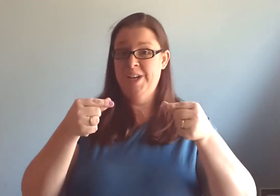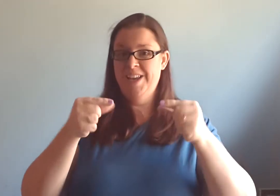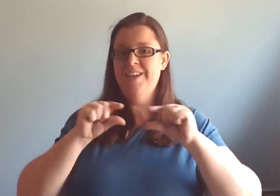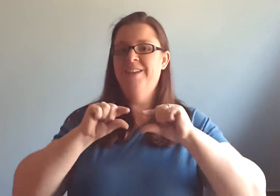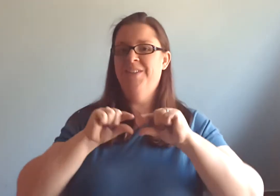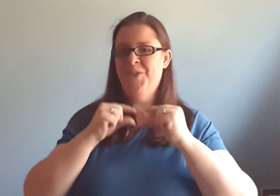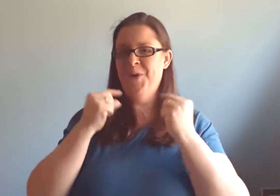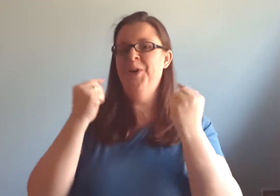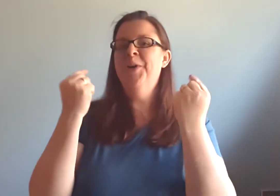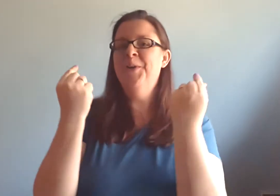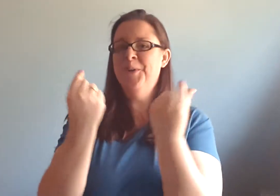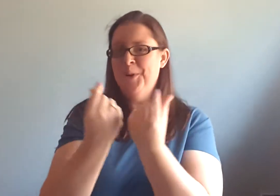G for group.